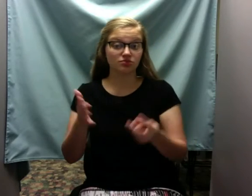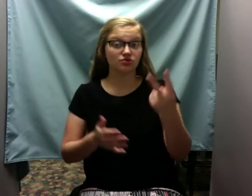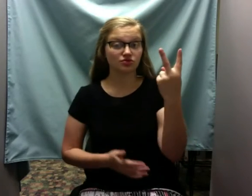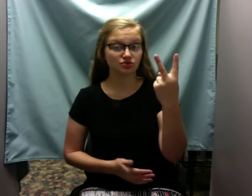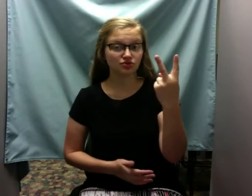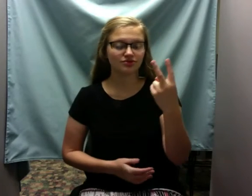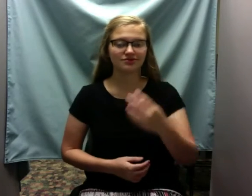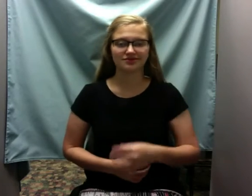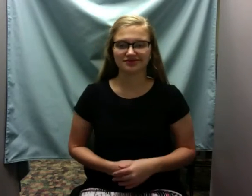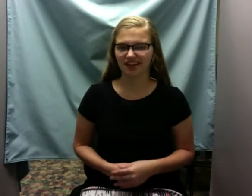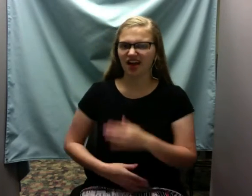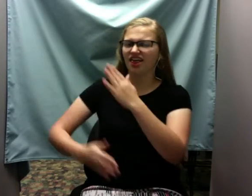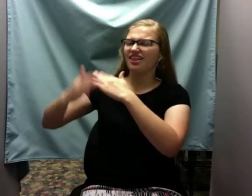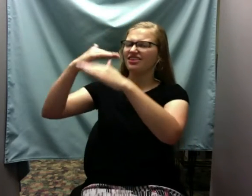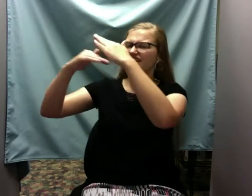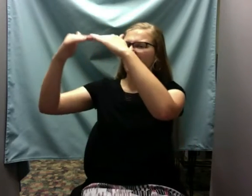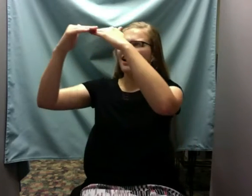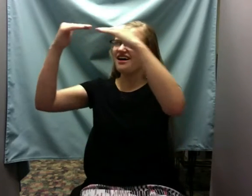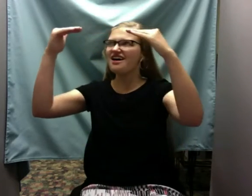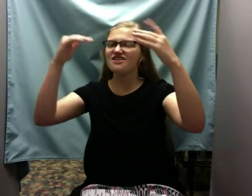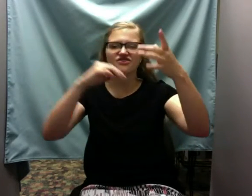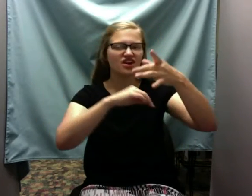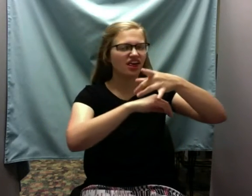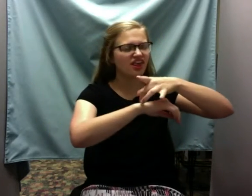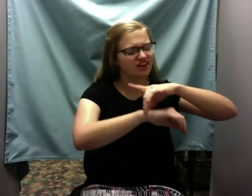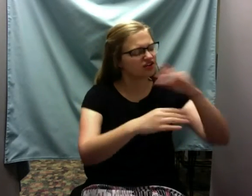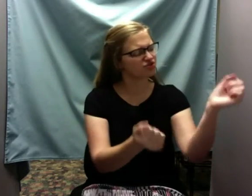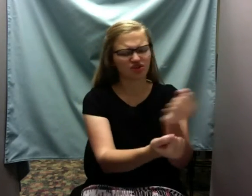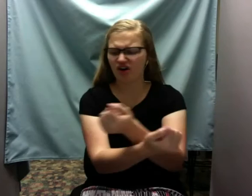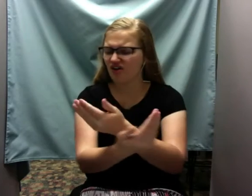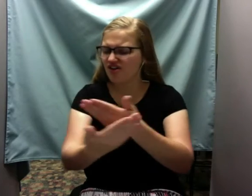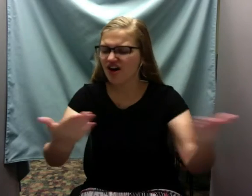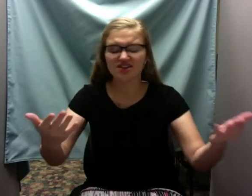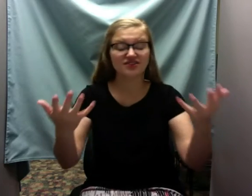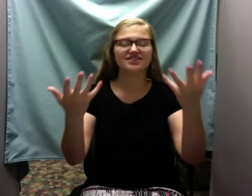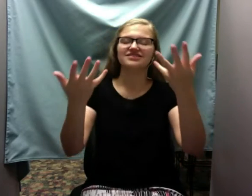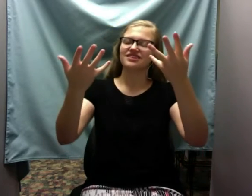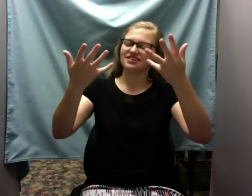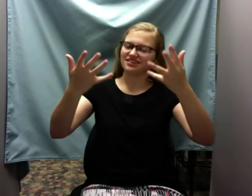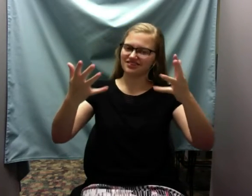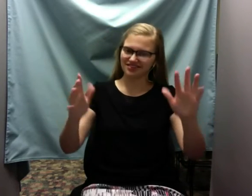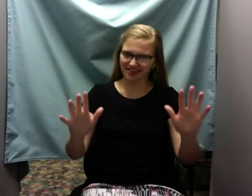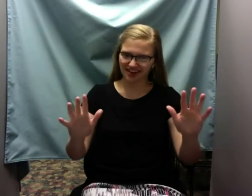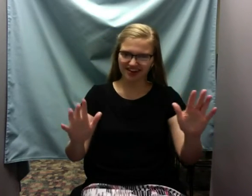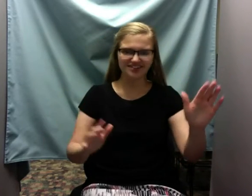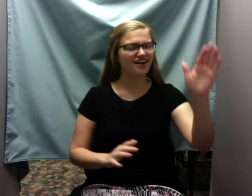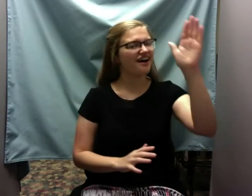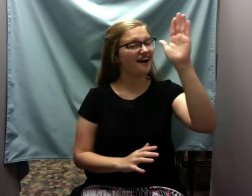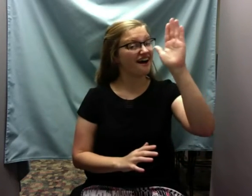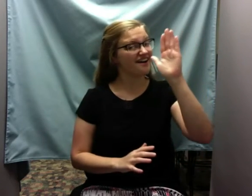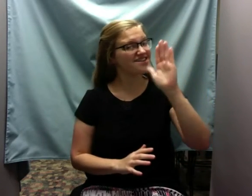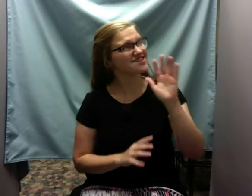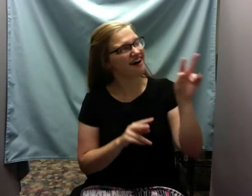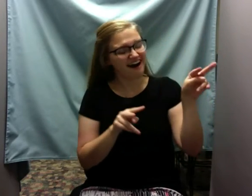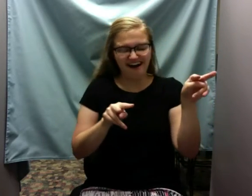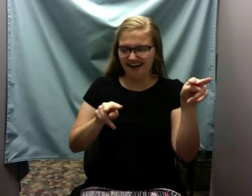Chapter 2. Thus the heavens and the earth were finished, and all the host of them. And on the seventh day God ended his work which he